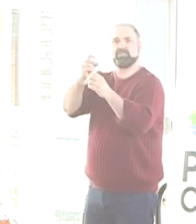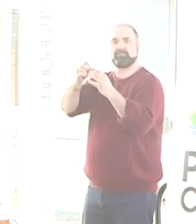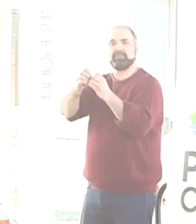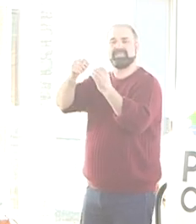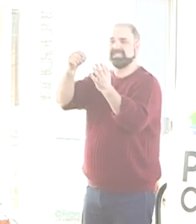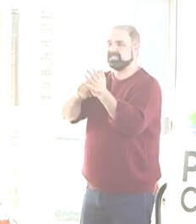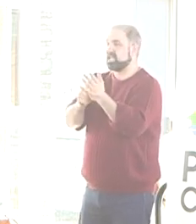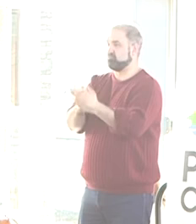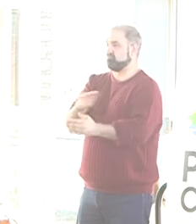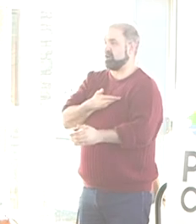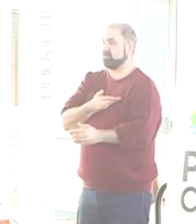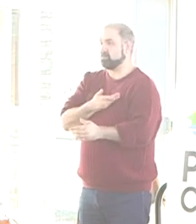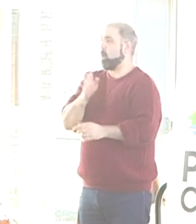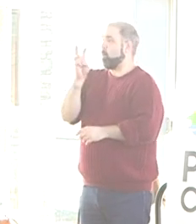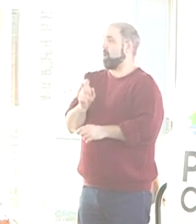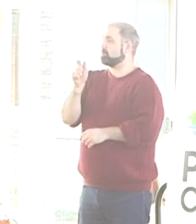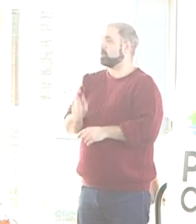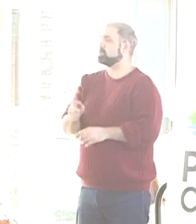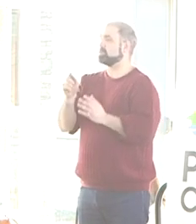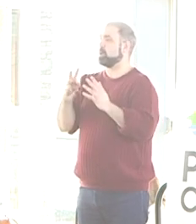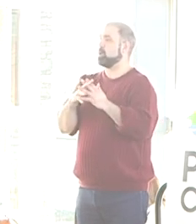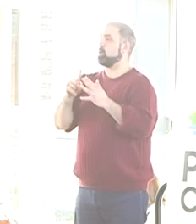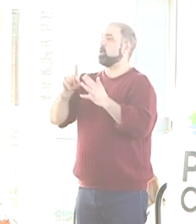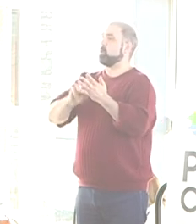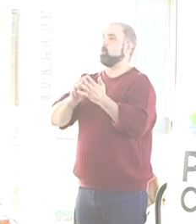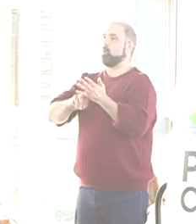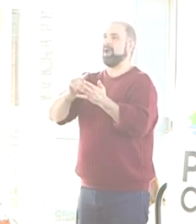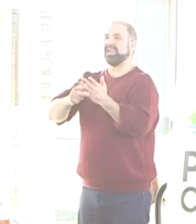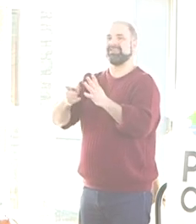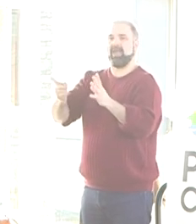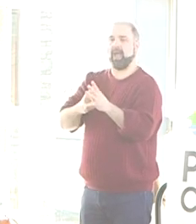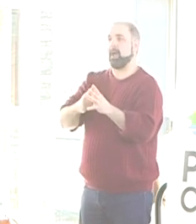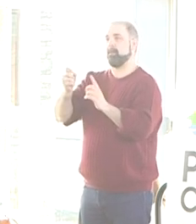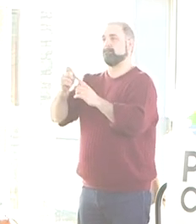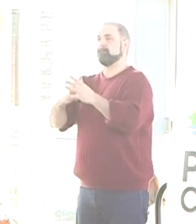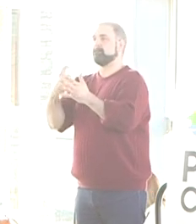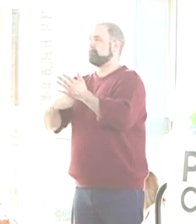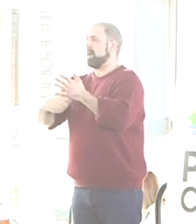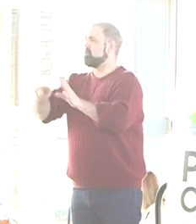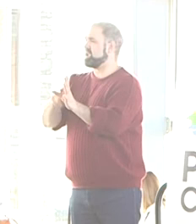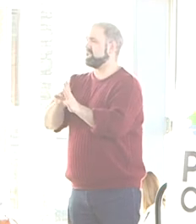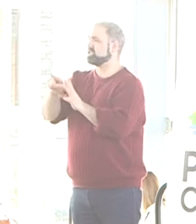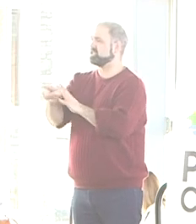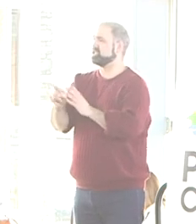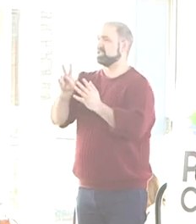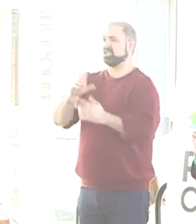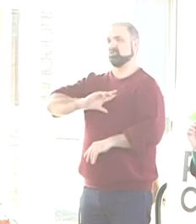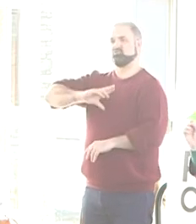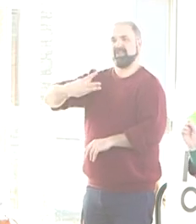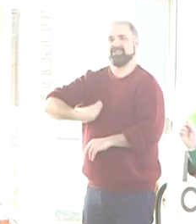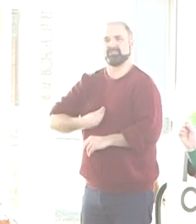Welsh person called Wena Parry, who is a trans preacher. I don't know if